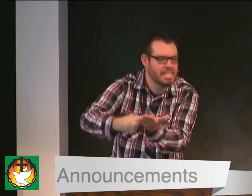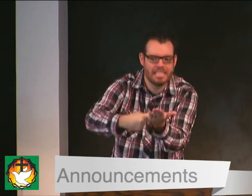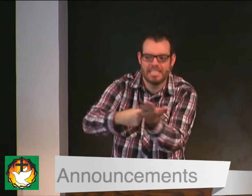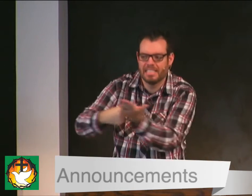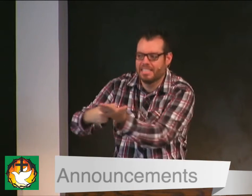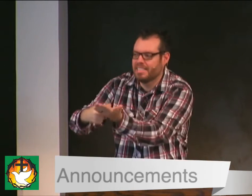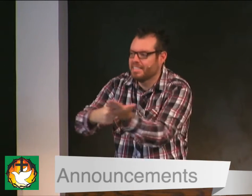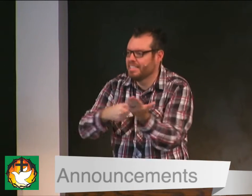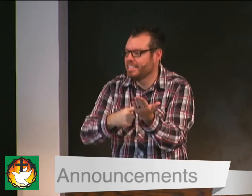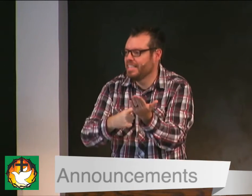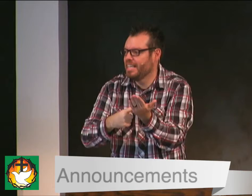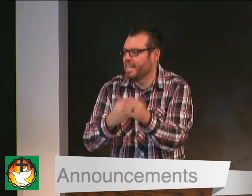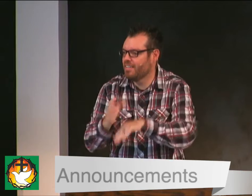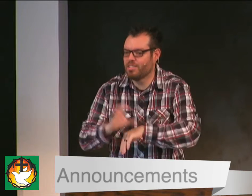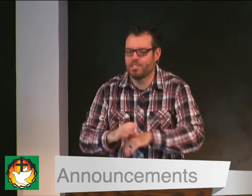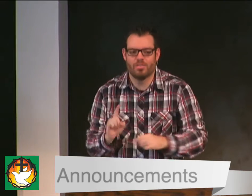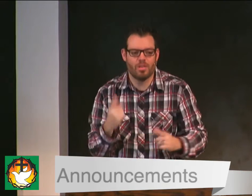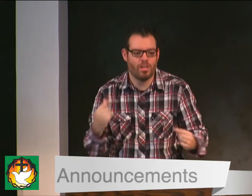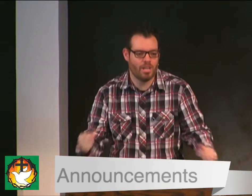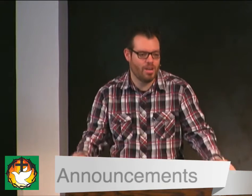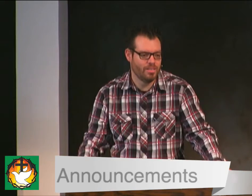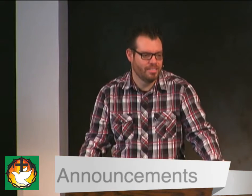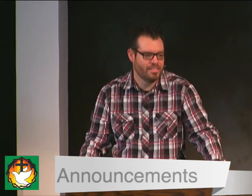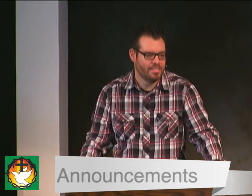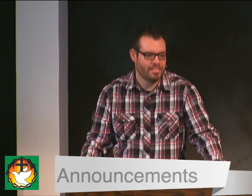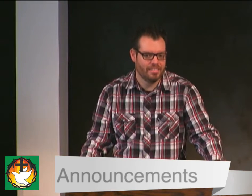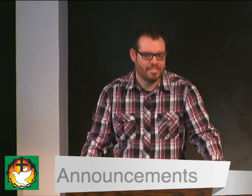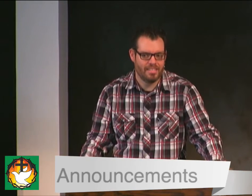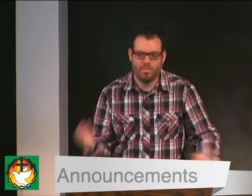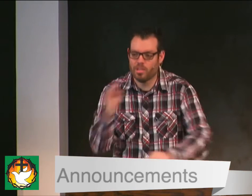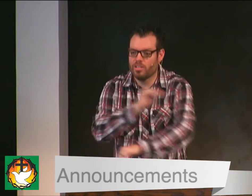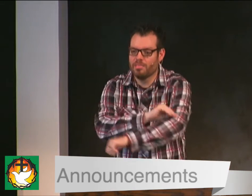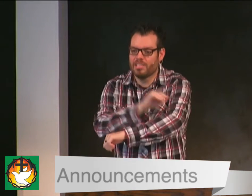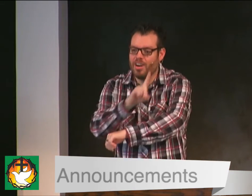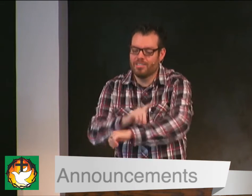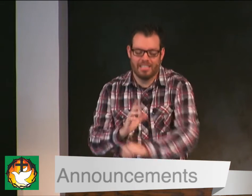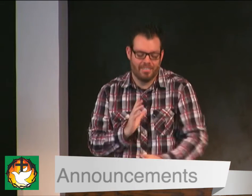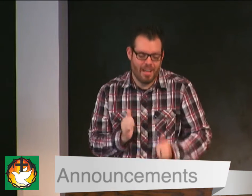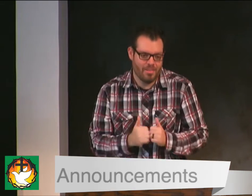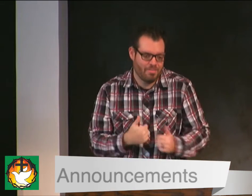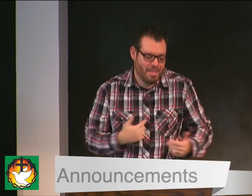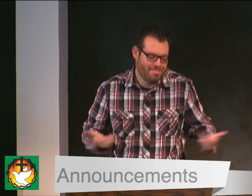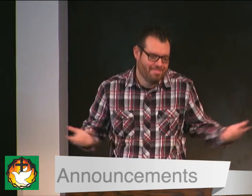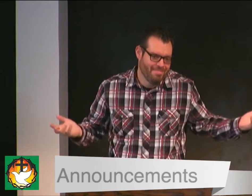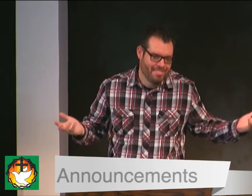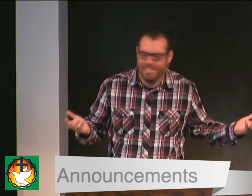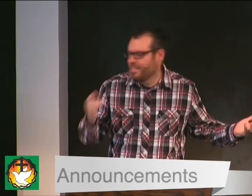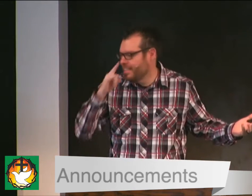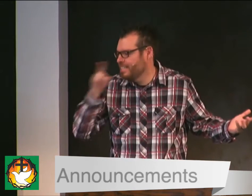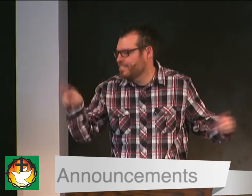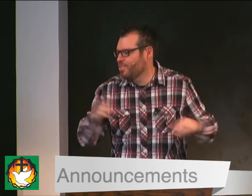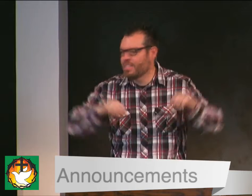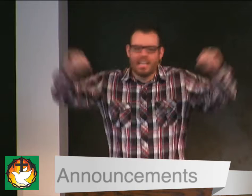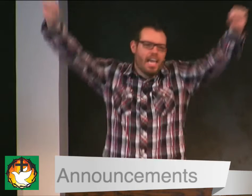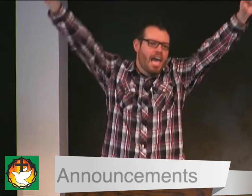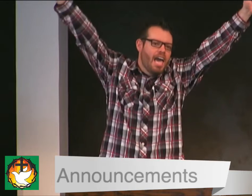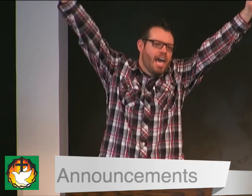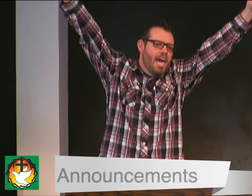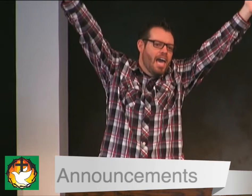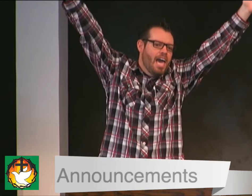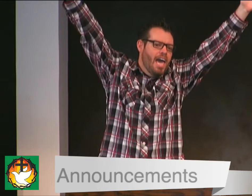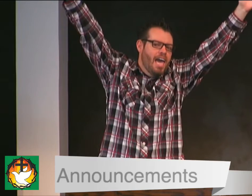to discuss after church where you want to go. If you want to go to McDonald's, that's fine with me. The kids, of course,